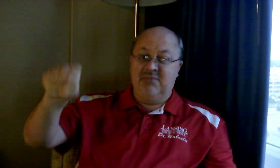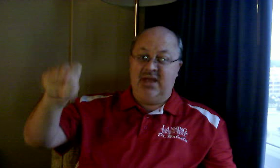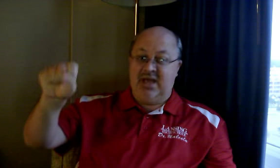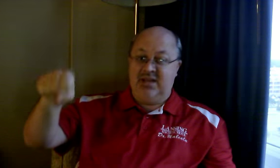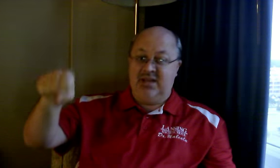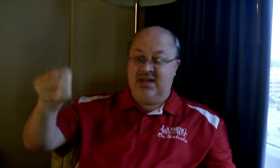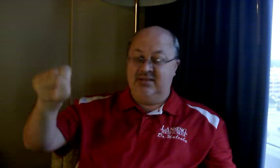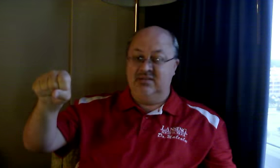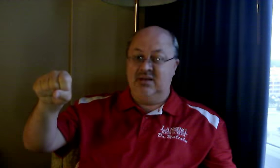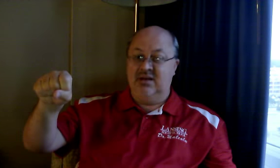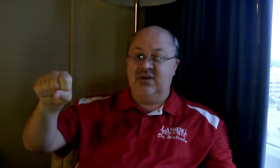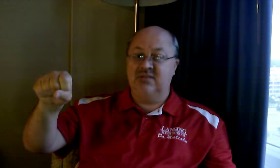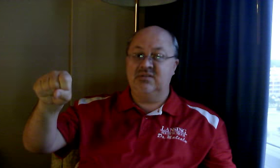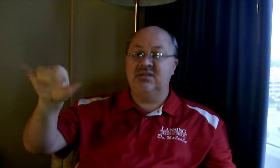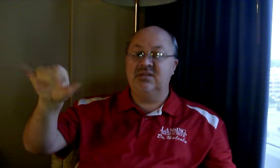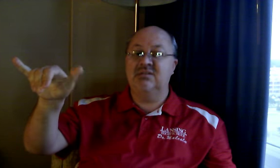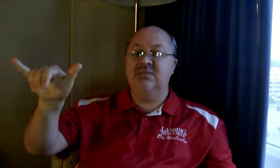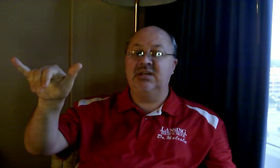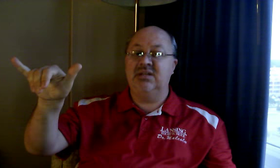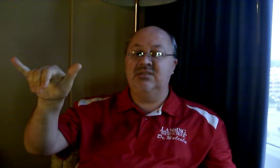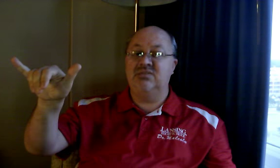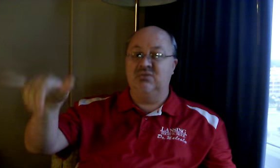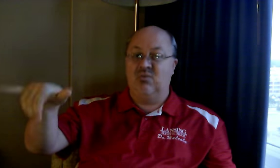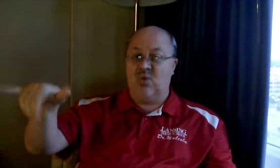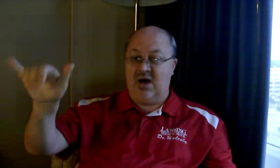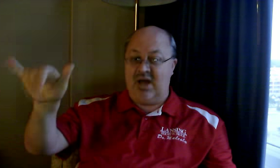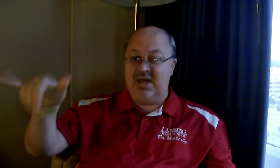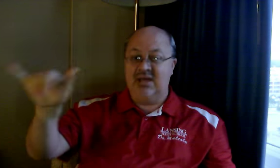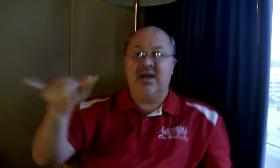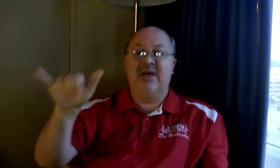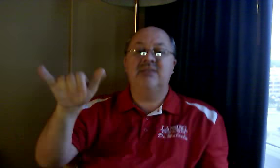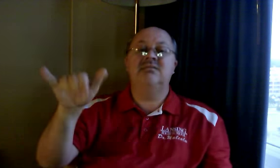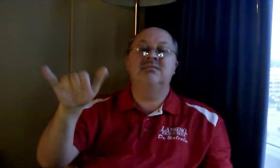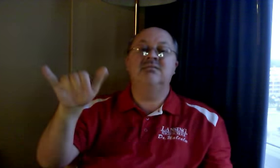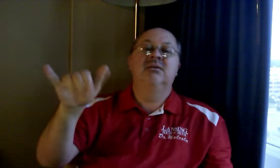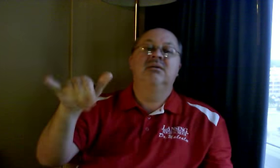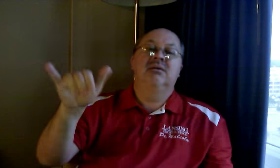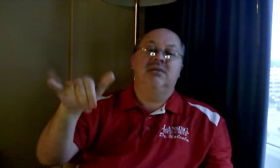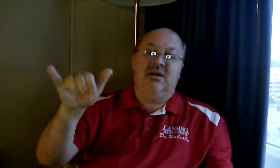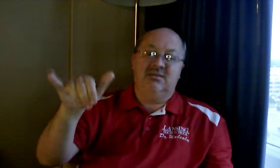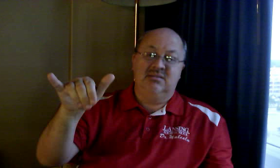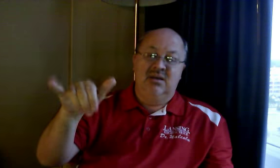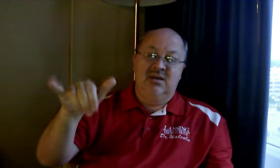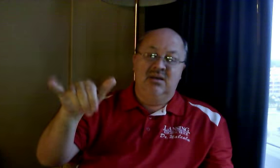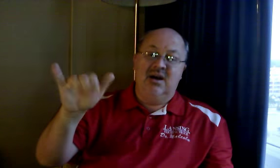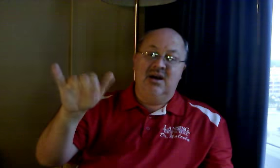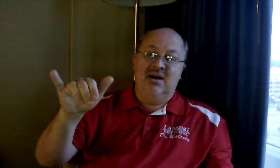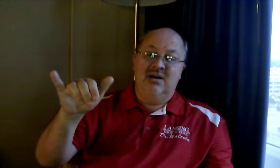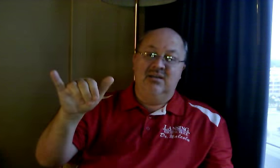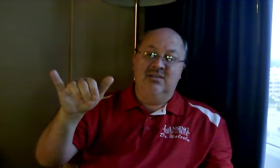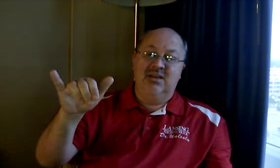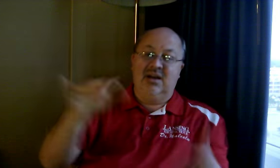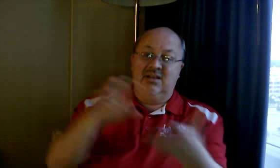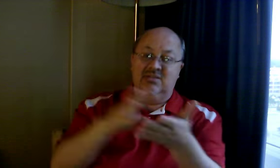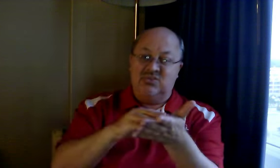head. Yes. I've also seen some kids do a Y. Yes. Yes. The